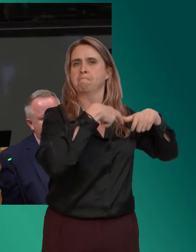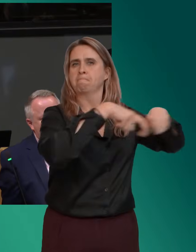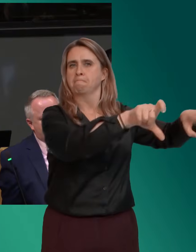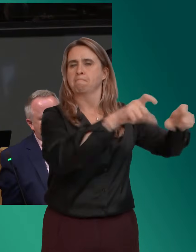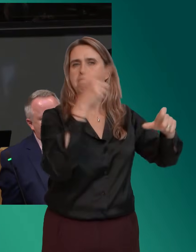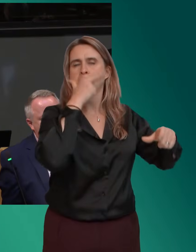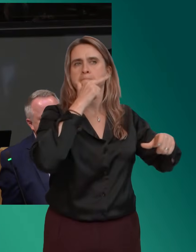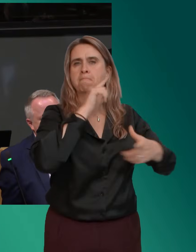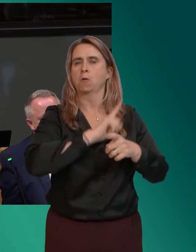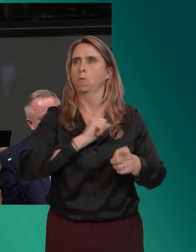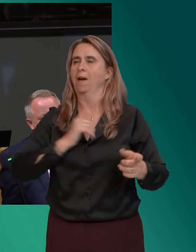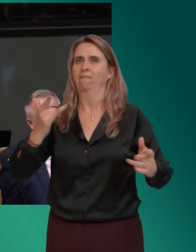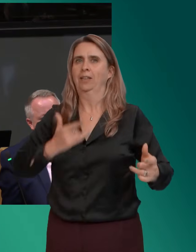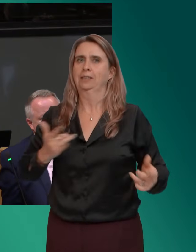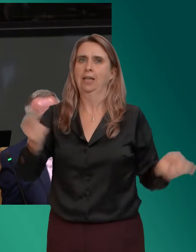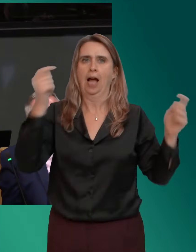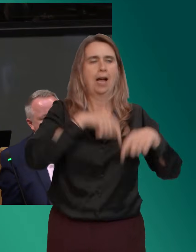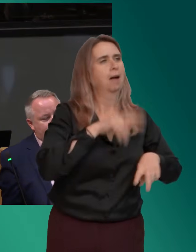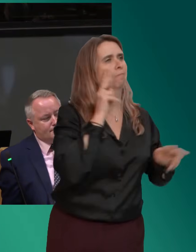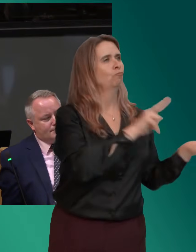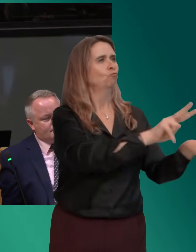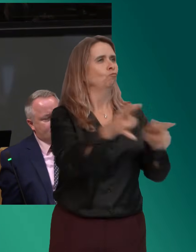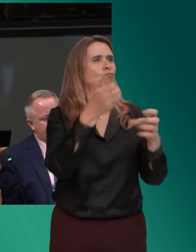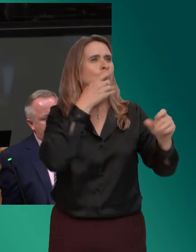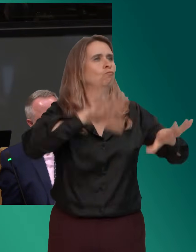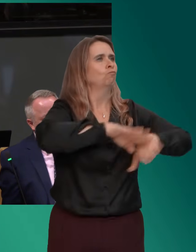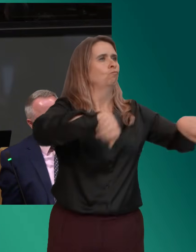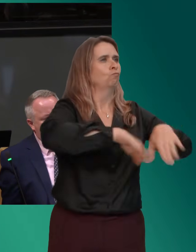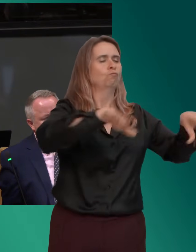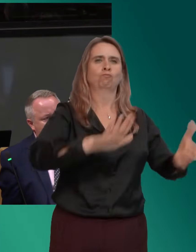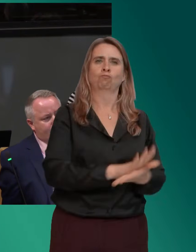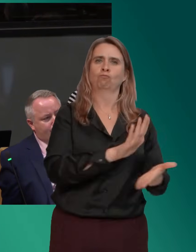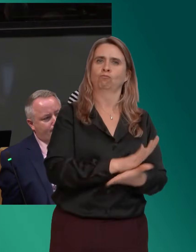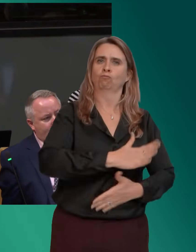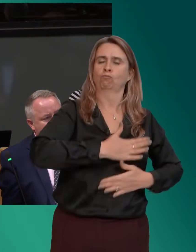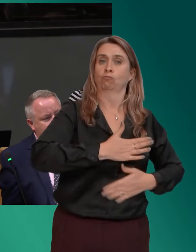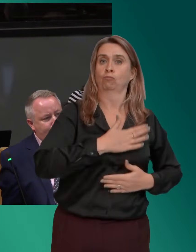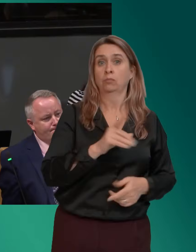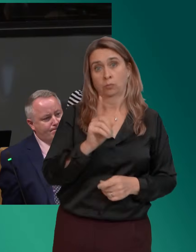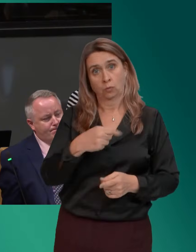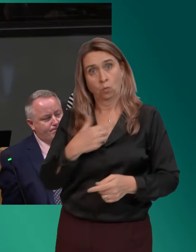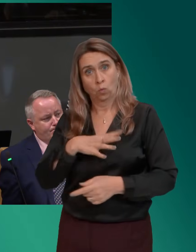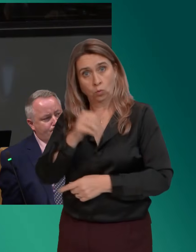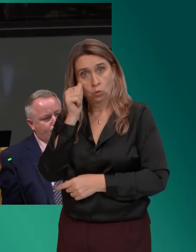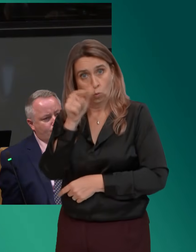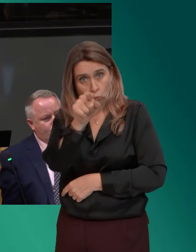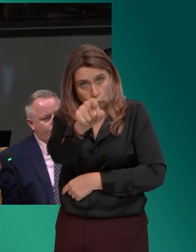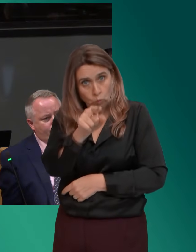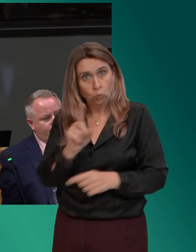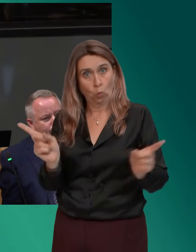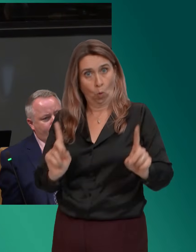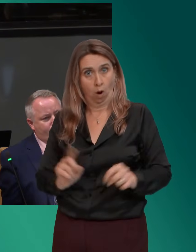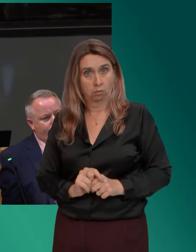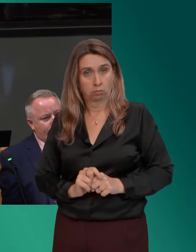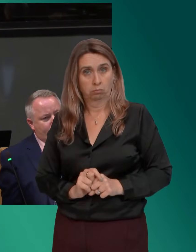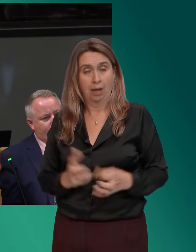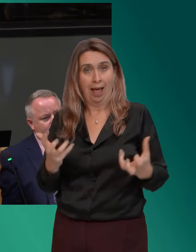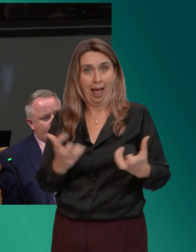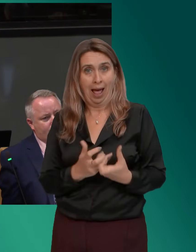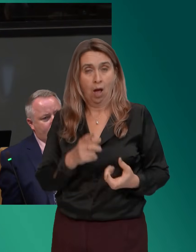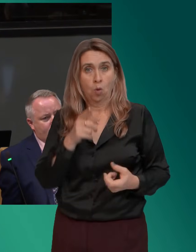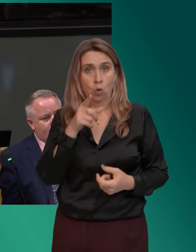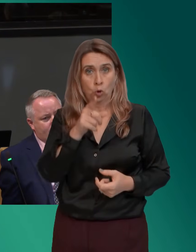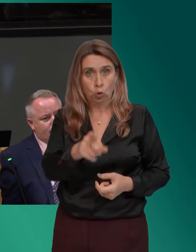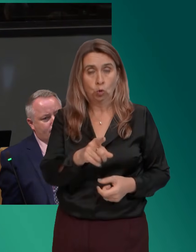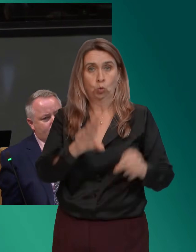indeed visitors to the area as well. Therefore, can you outline what steps are currently being taken to address repeated sewage